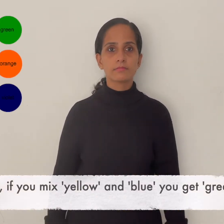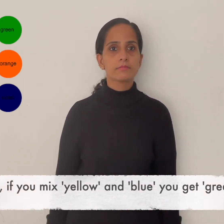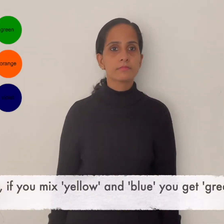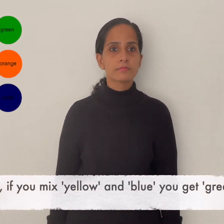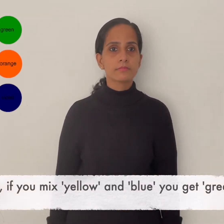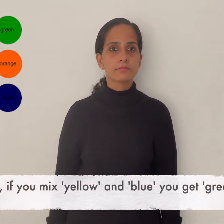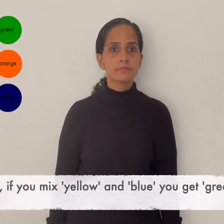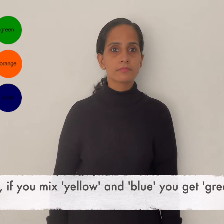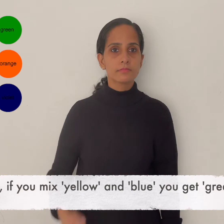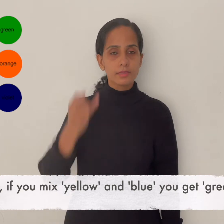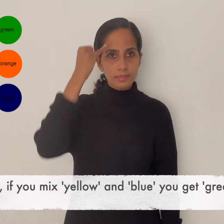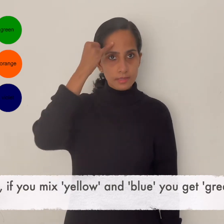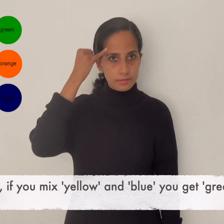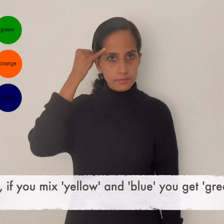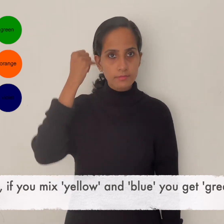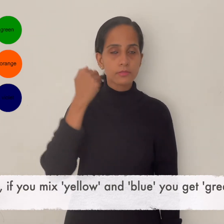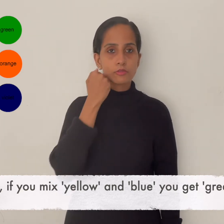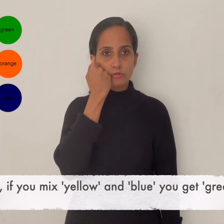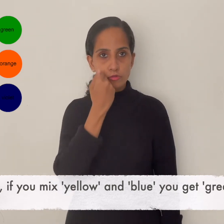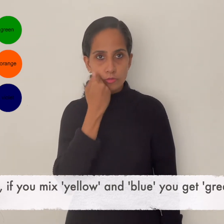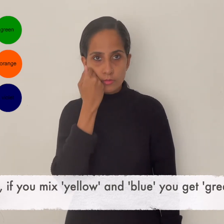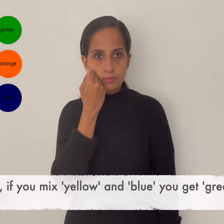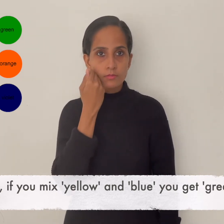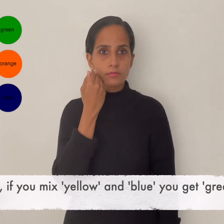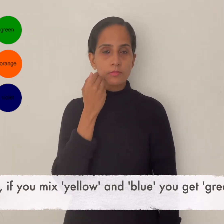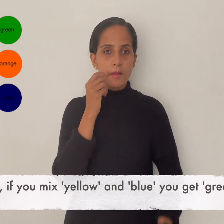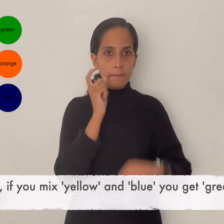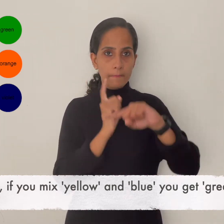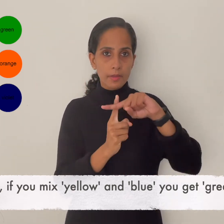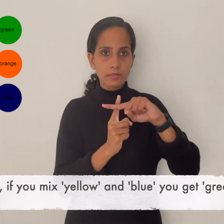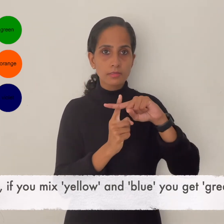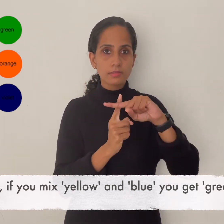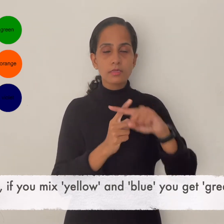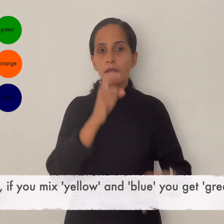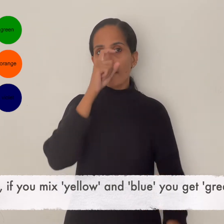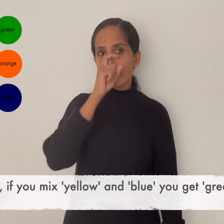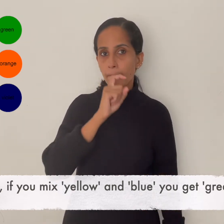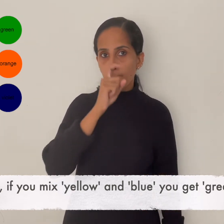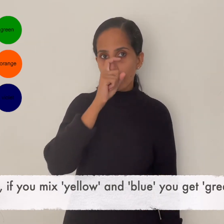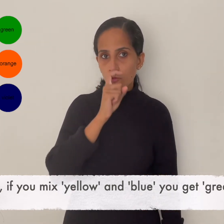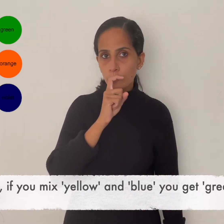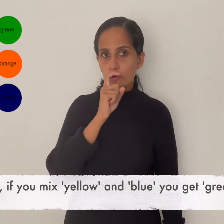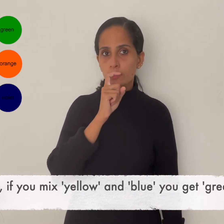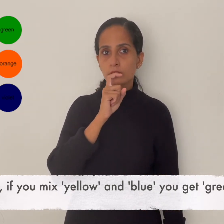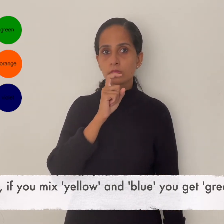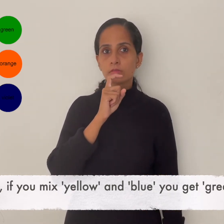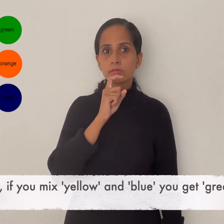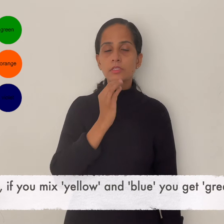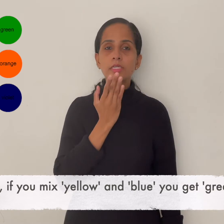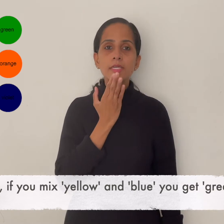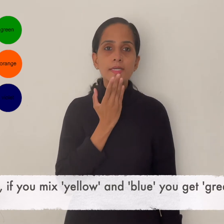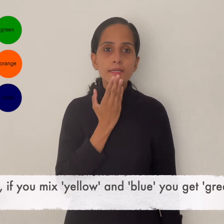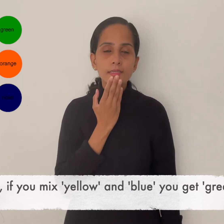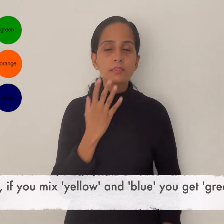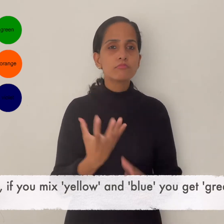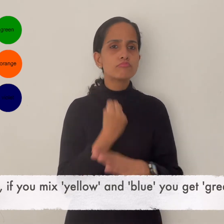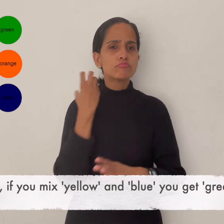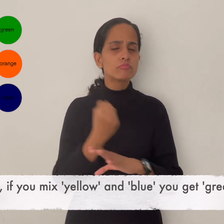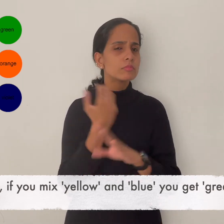if you mix yellow and blue, then you get